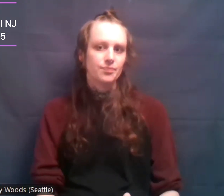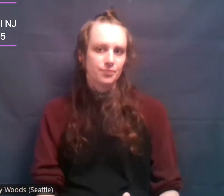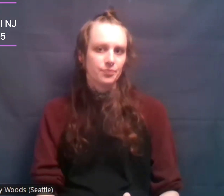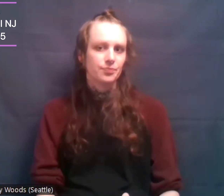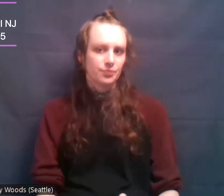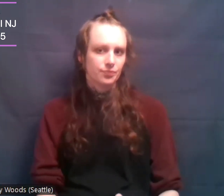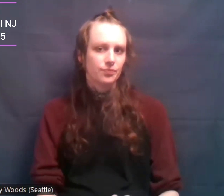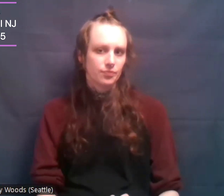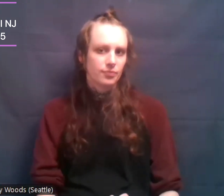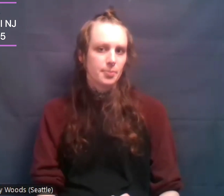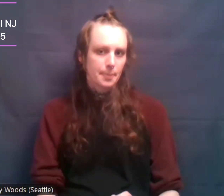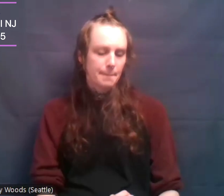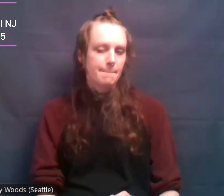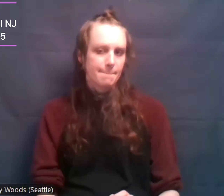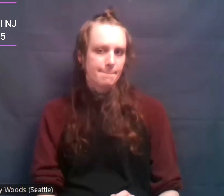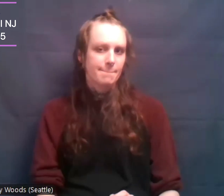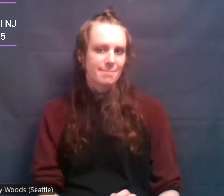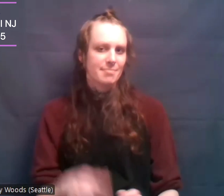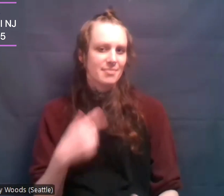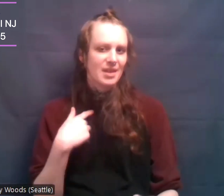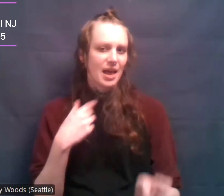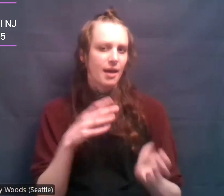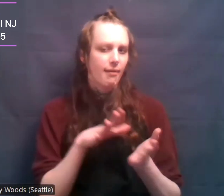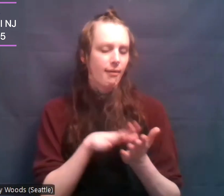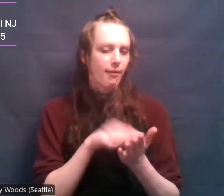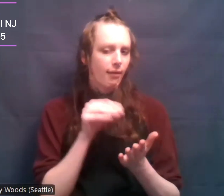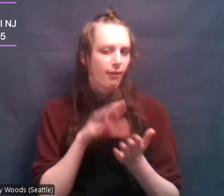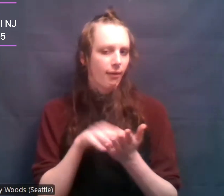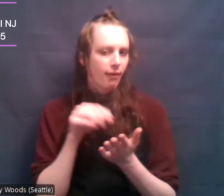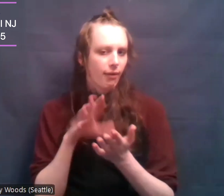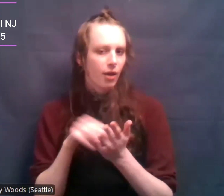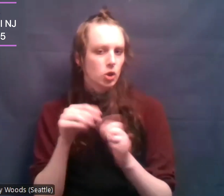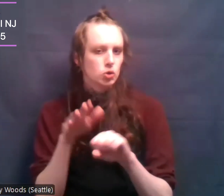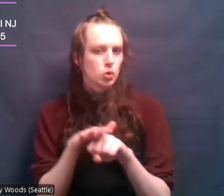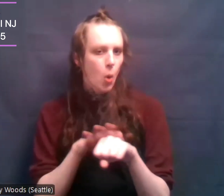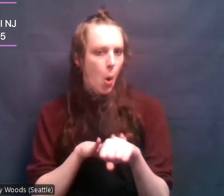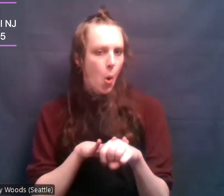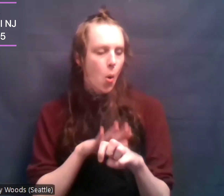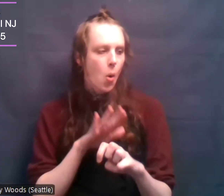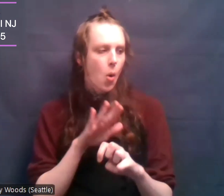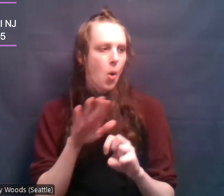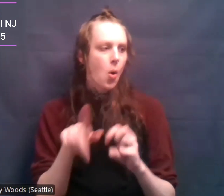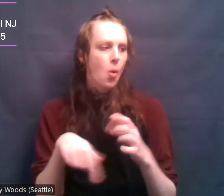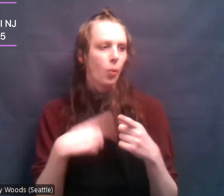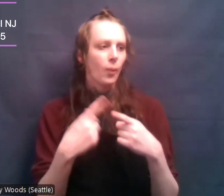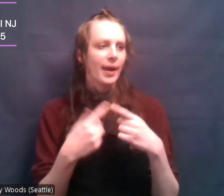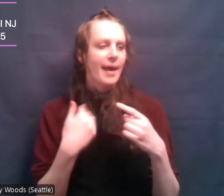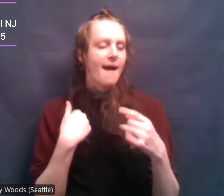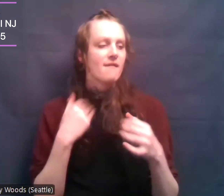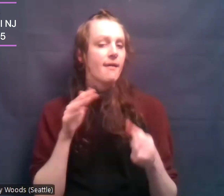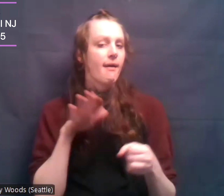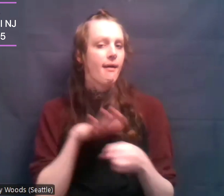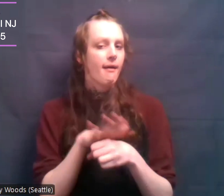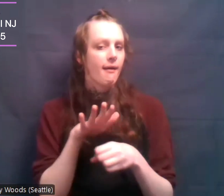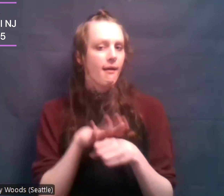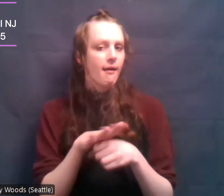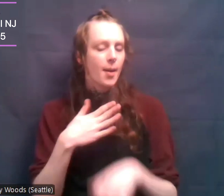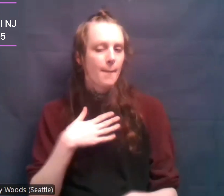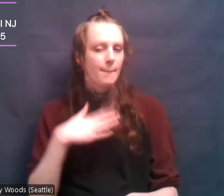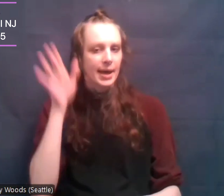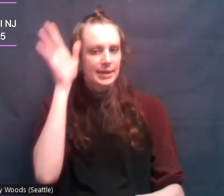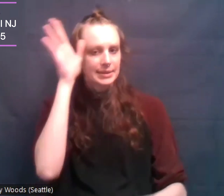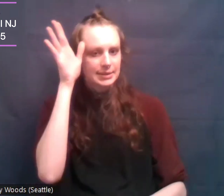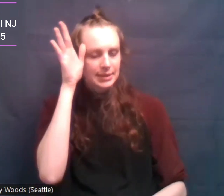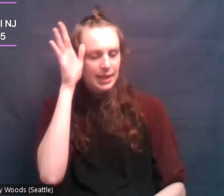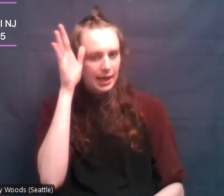like slowly that when I did have enough, I'd get sent to an AA meeting, by my dad who was in